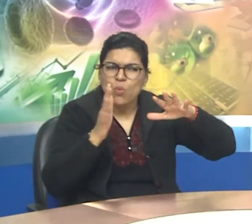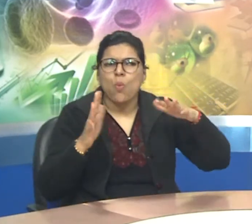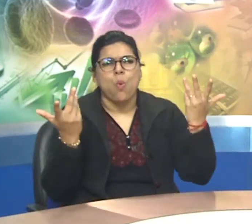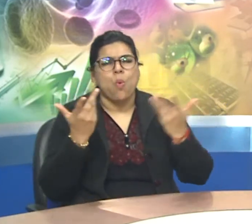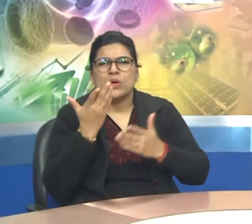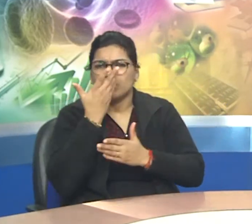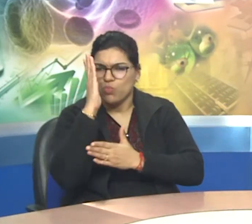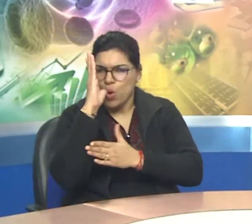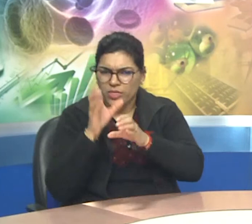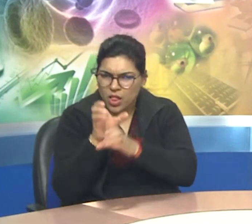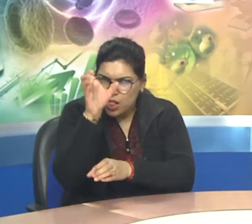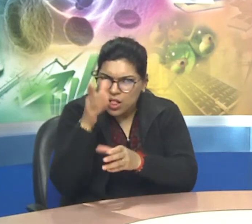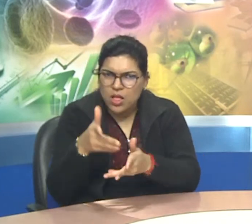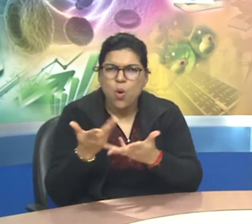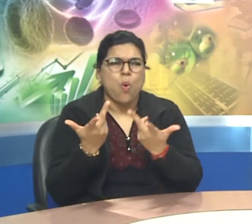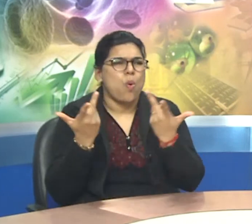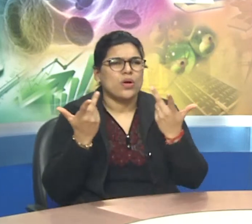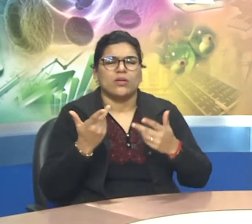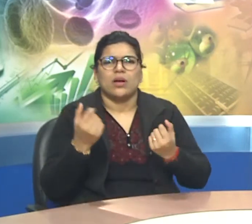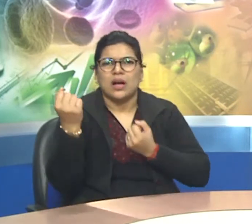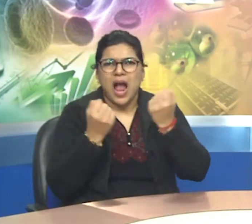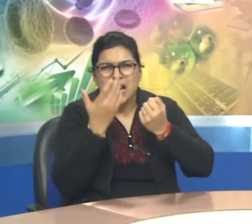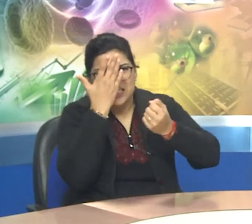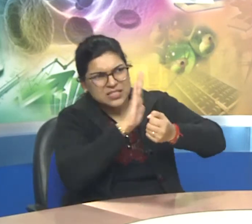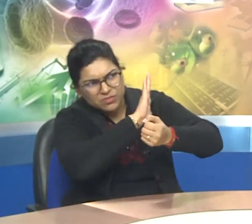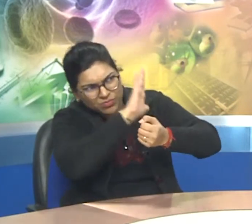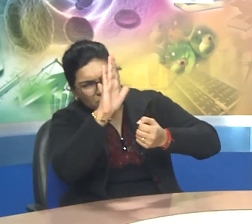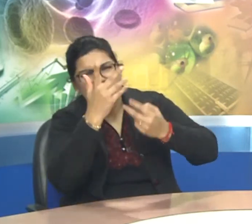In countries which still use milk bottles,